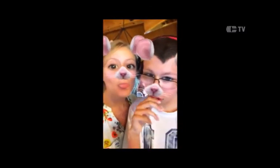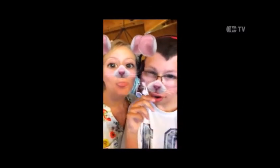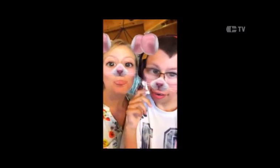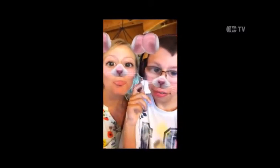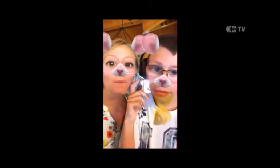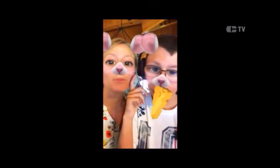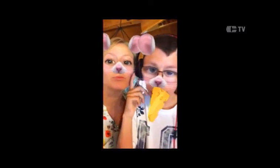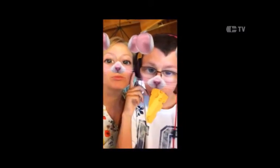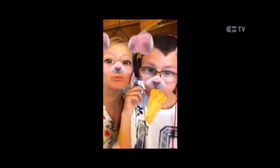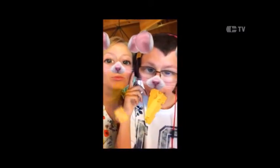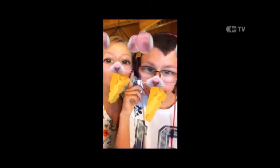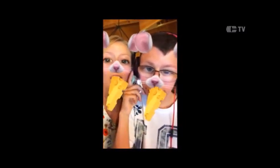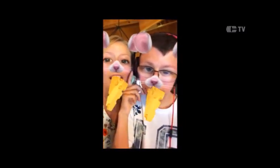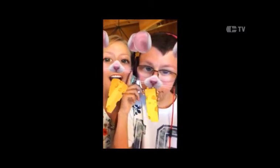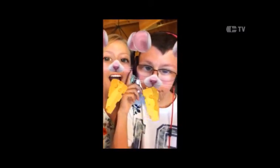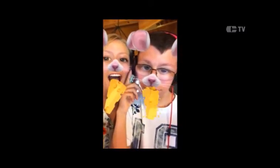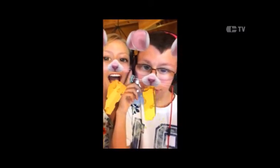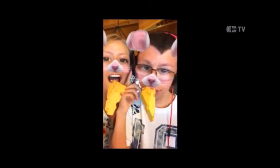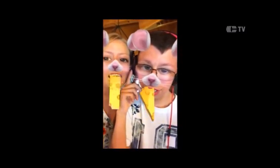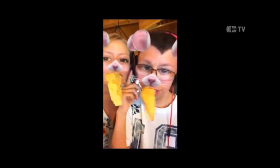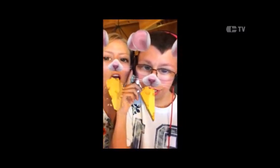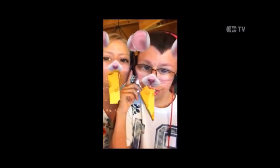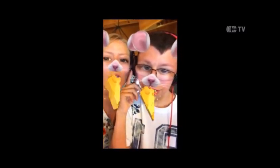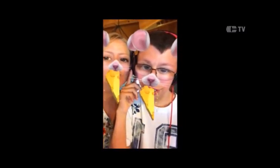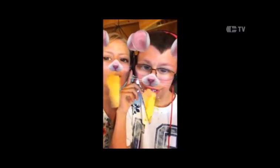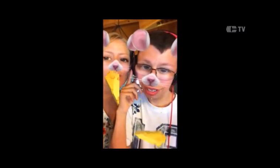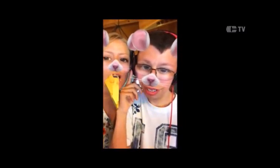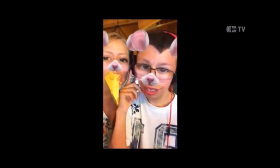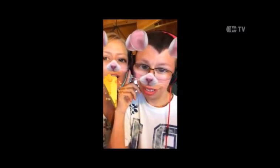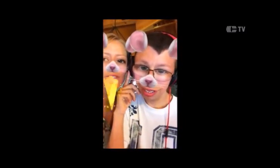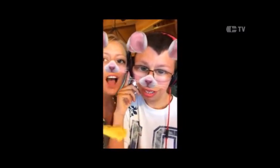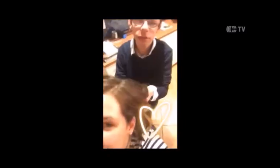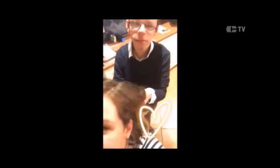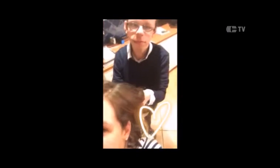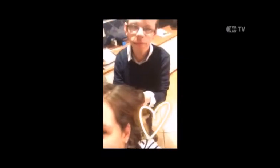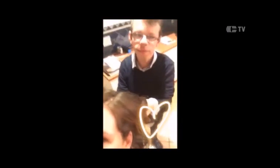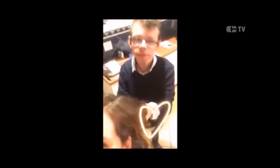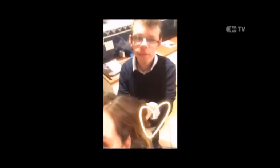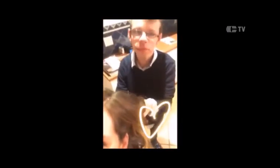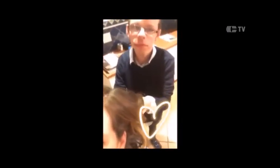Please don't take my sunshine away.